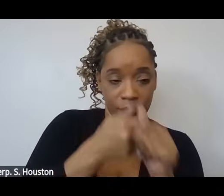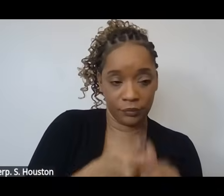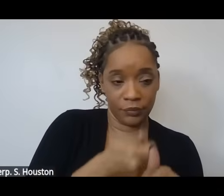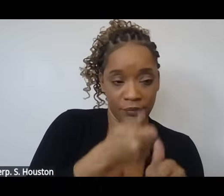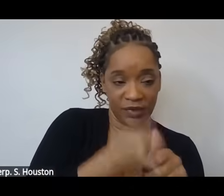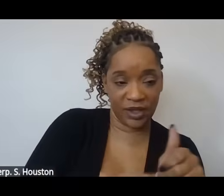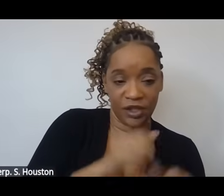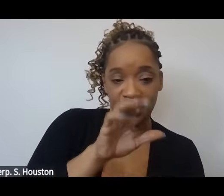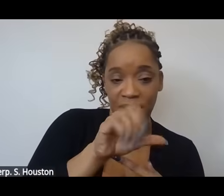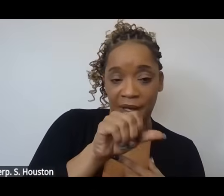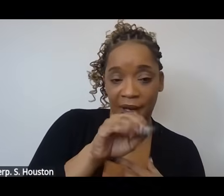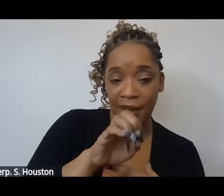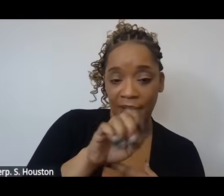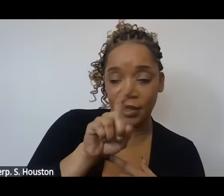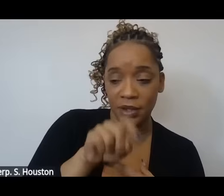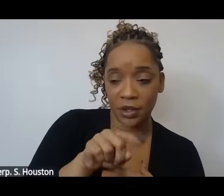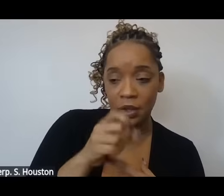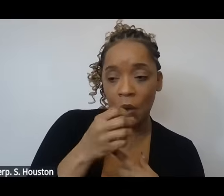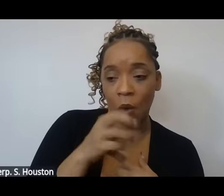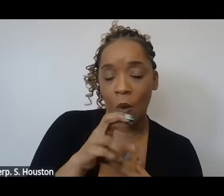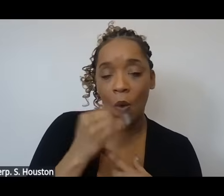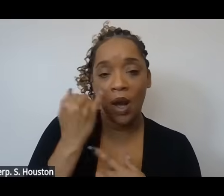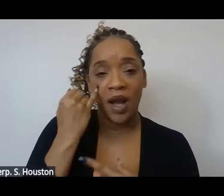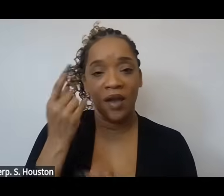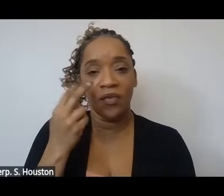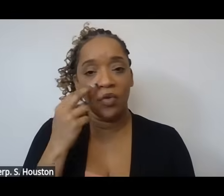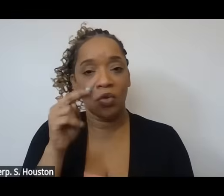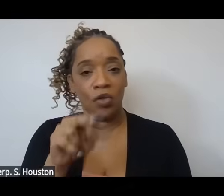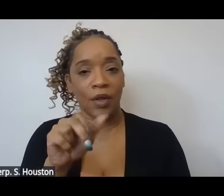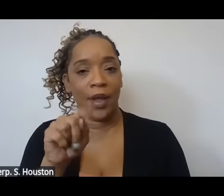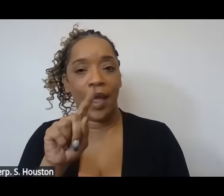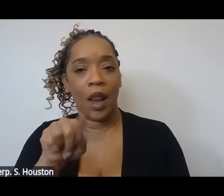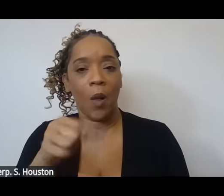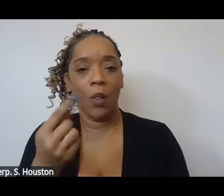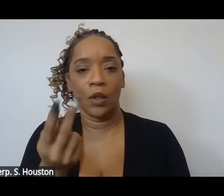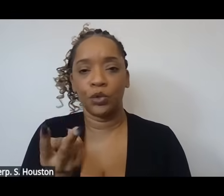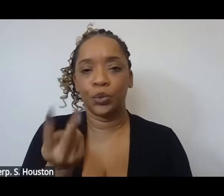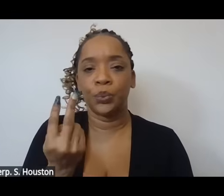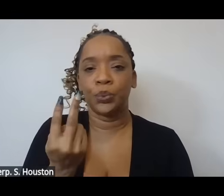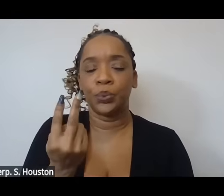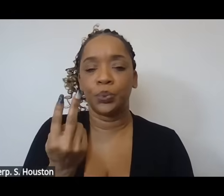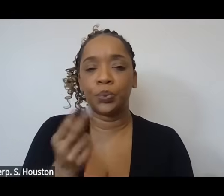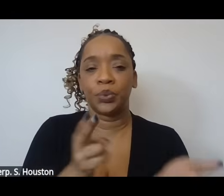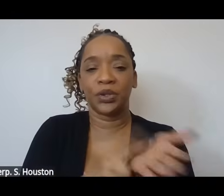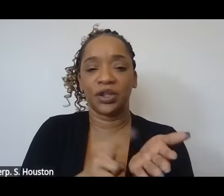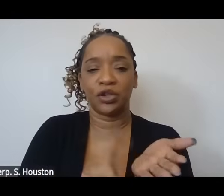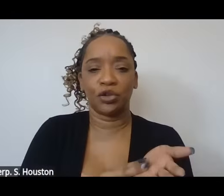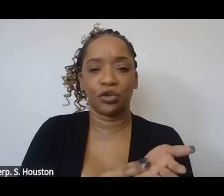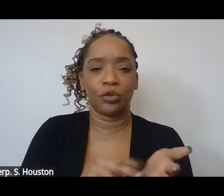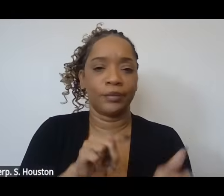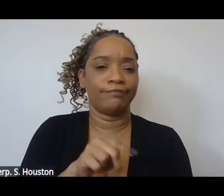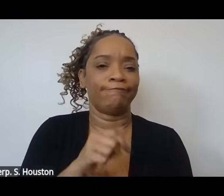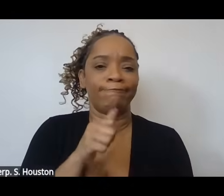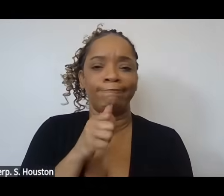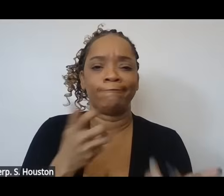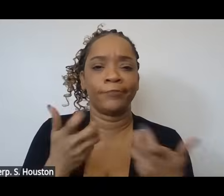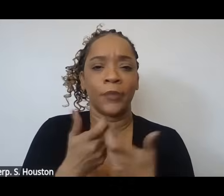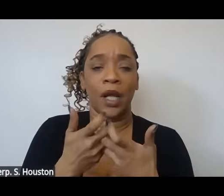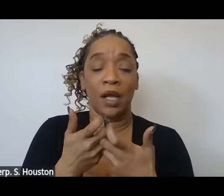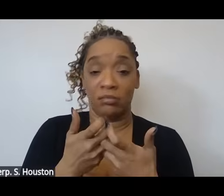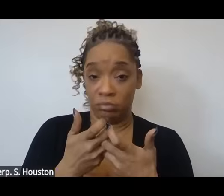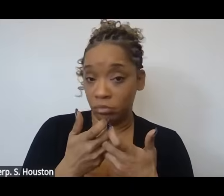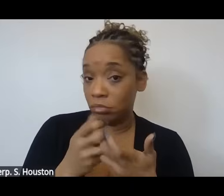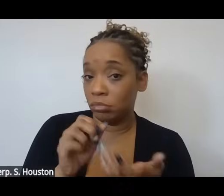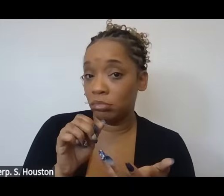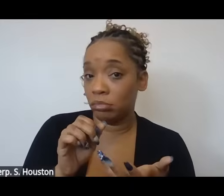where if there are, you're looking at only two signatures and they don't really match, is that enough?